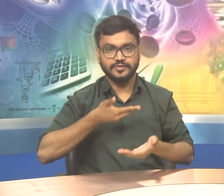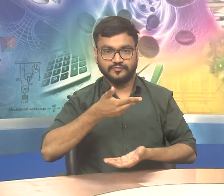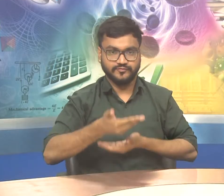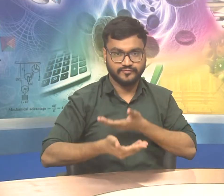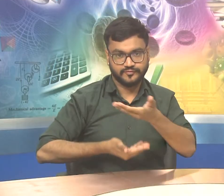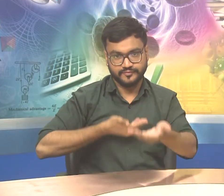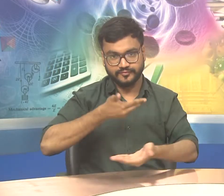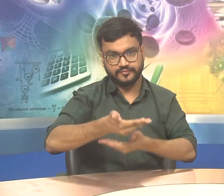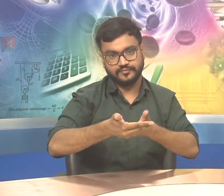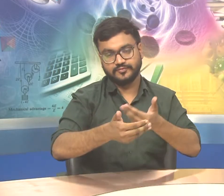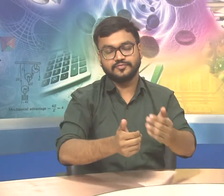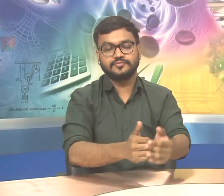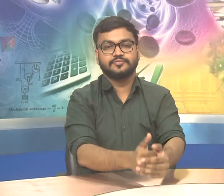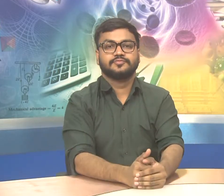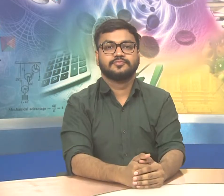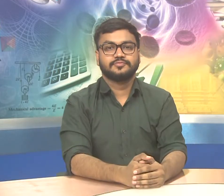Welcome back to our classes.